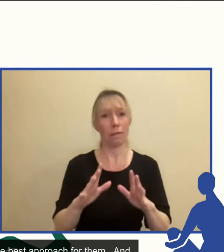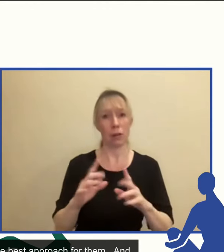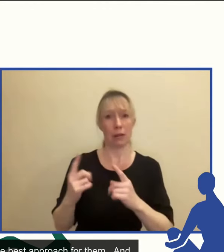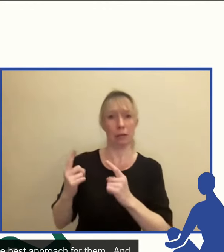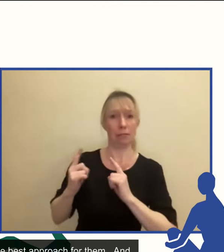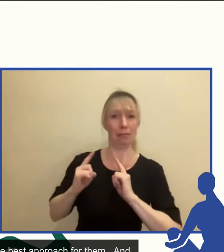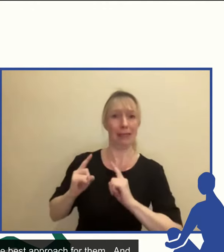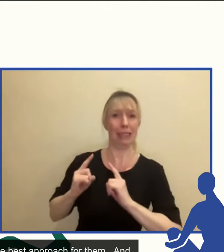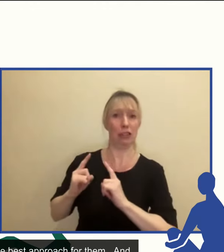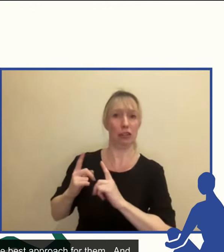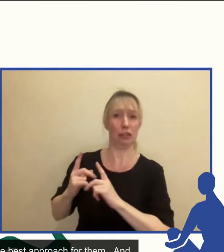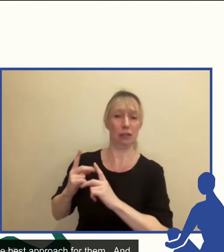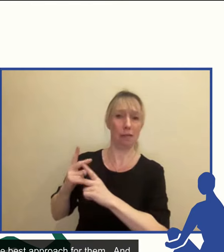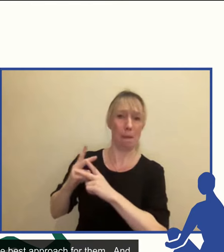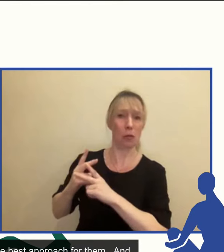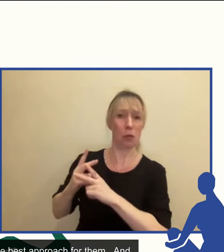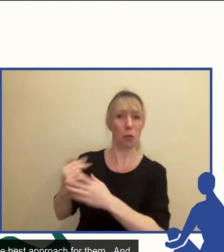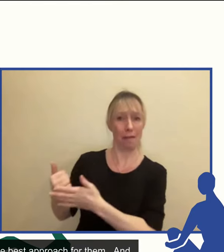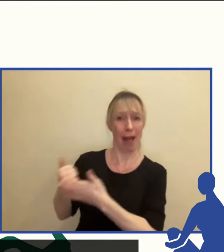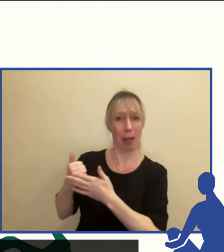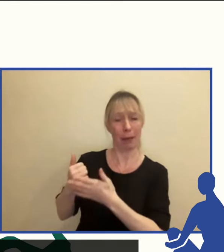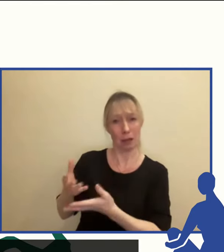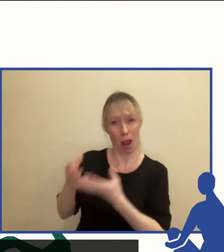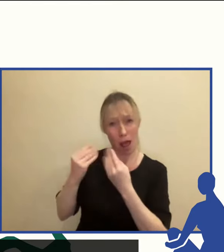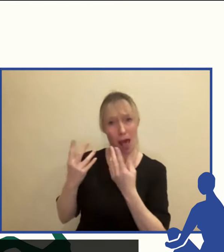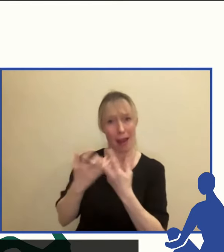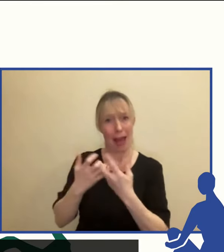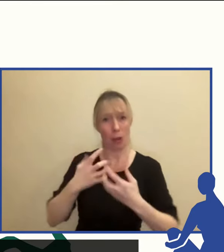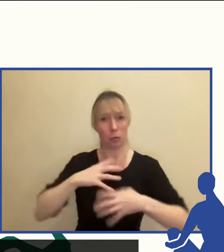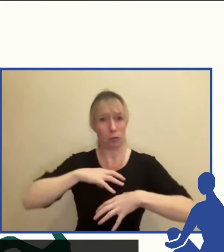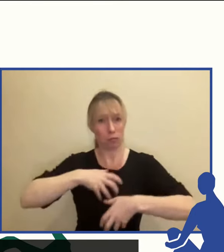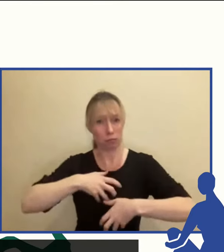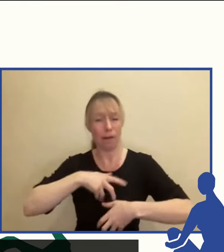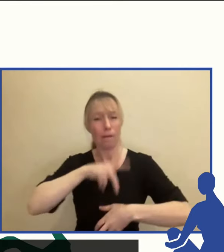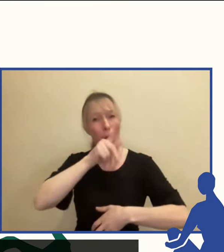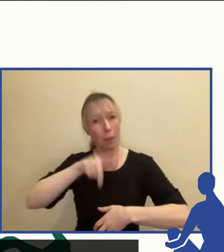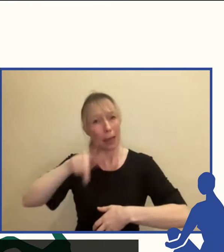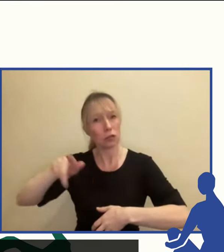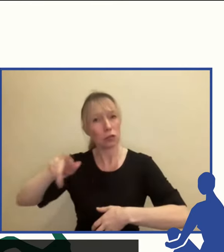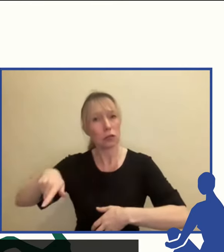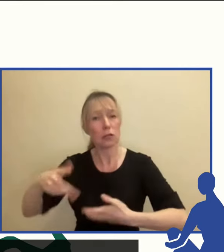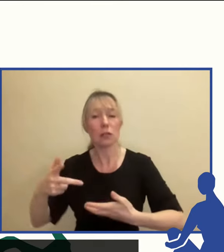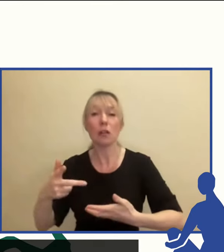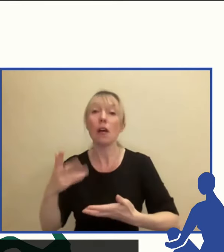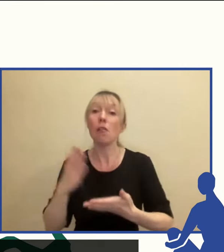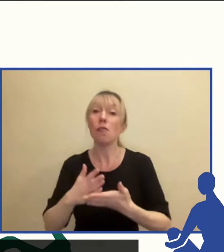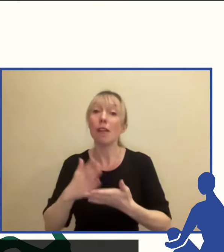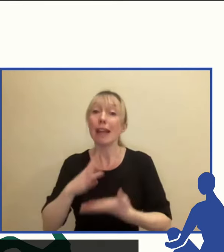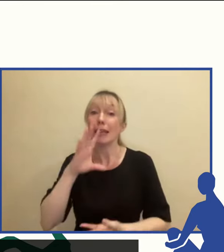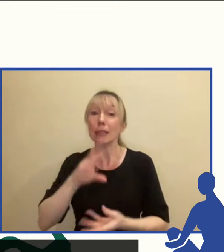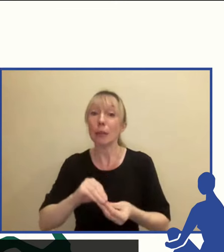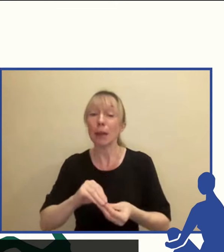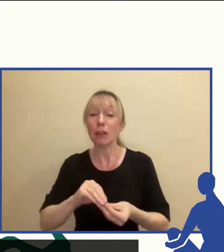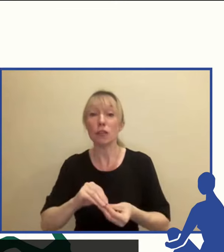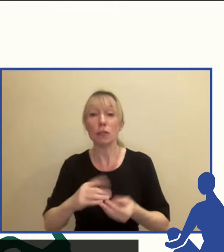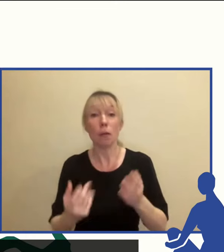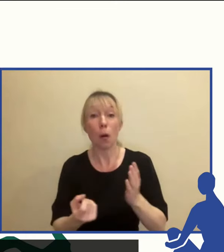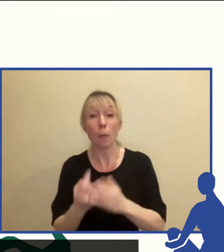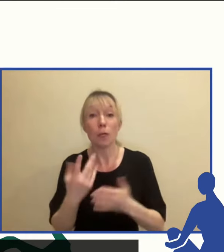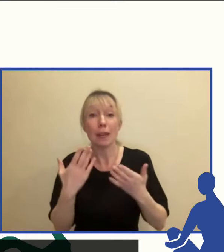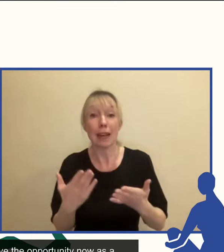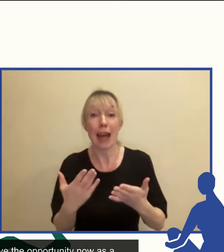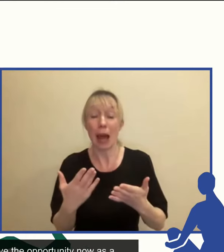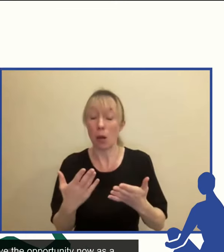me do that. So just to conclude, really, I mean, I think we have the opportunity now as a society coming out of